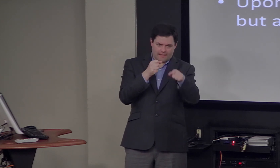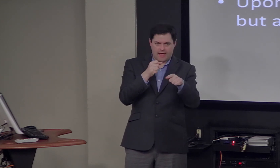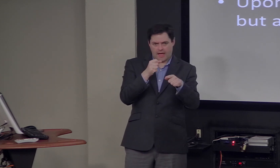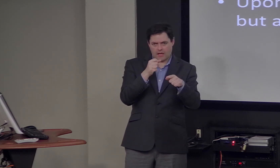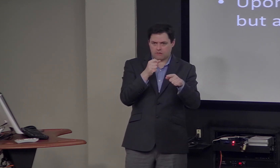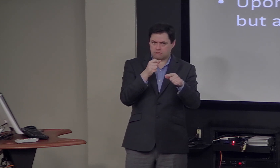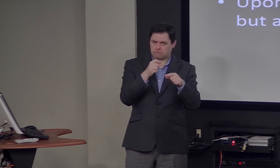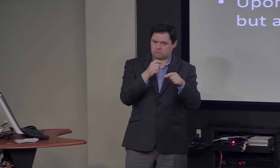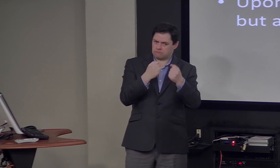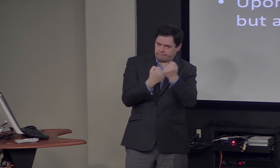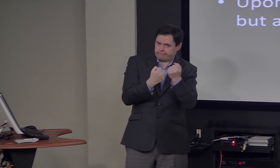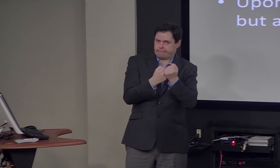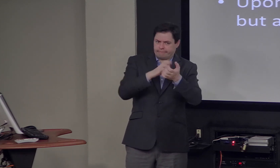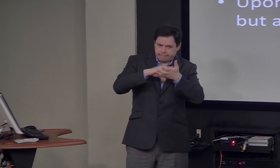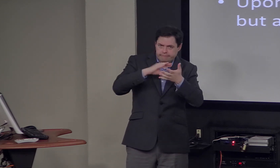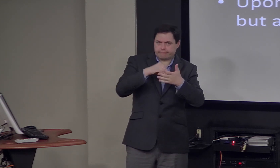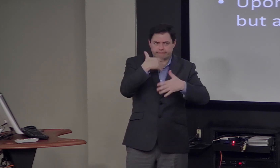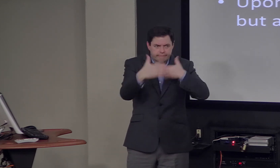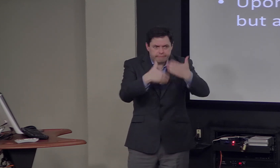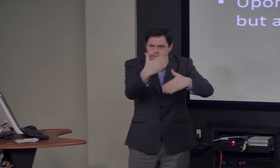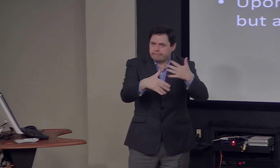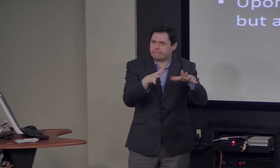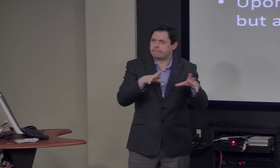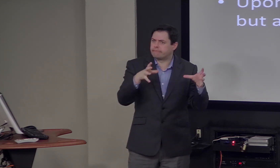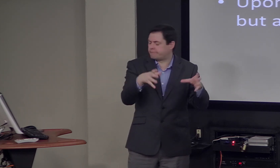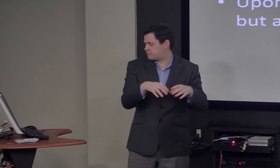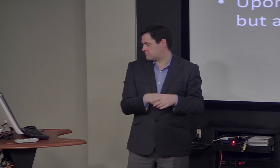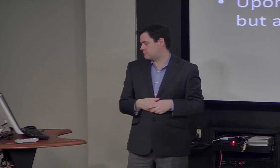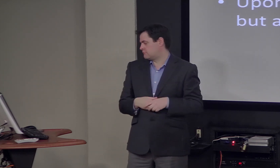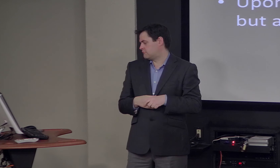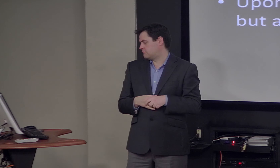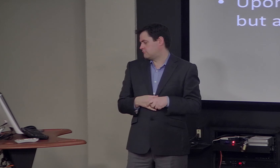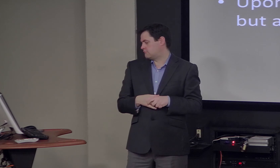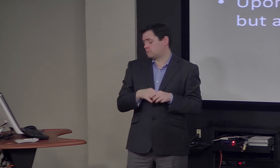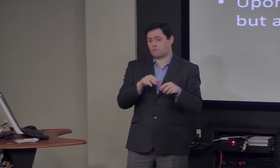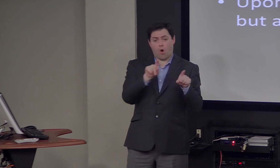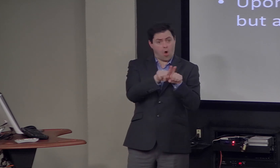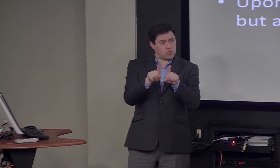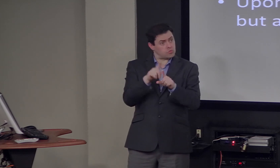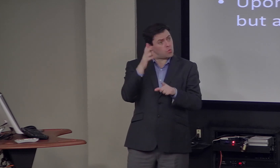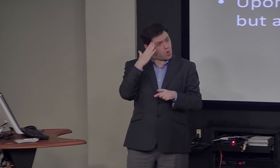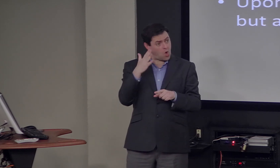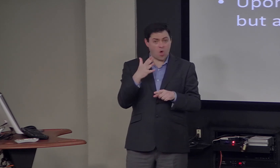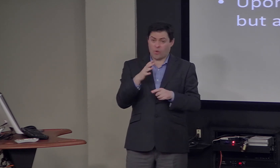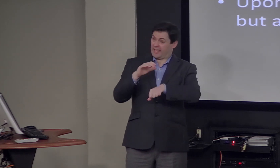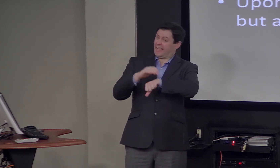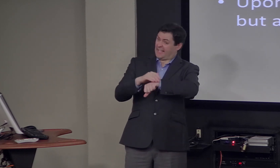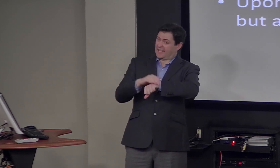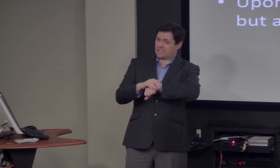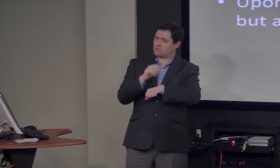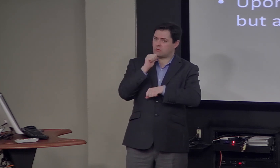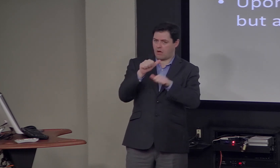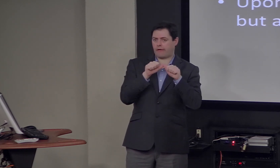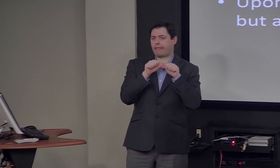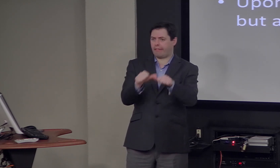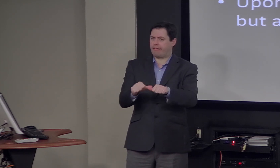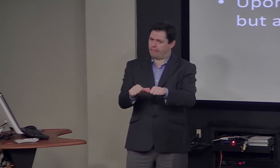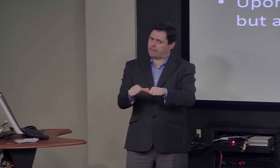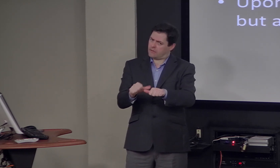appear that one of the character traits of interpreters, or people who choose interpreting as a career, is that of risk-taking, impulsivity as it's